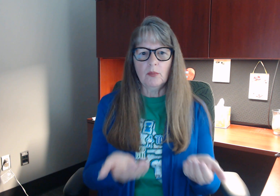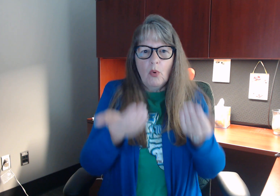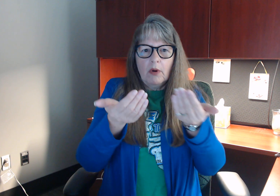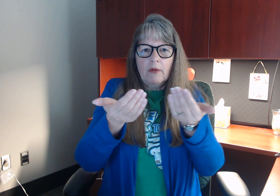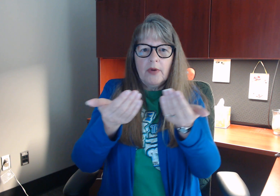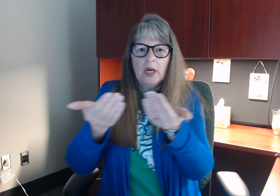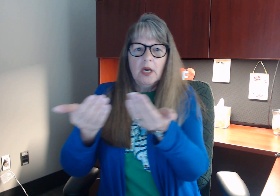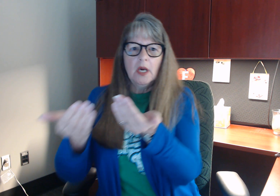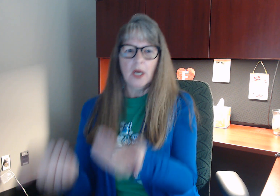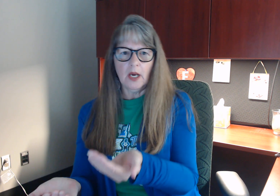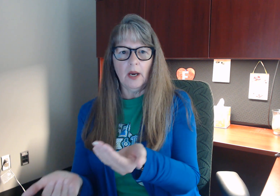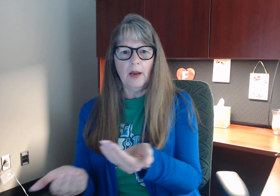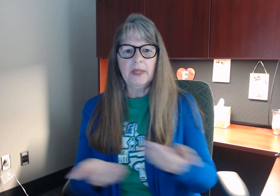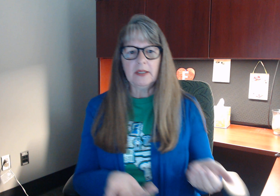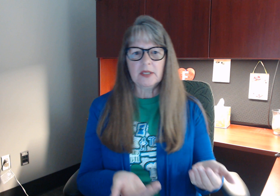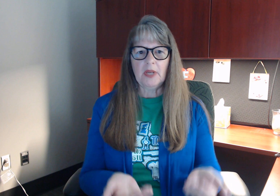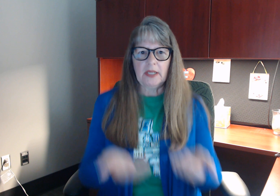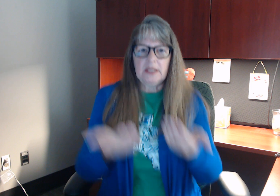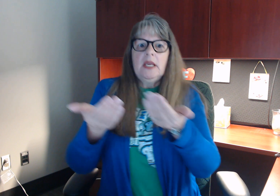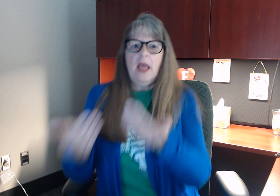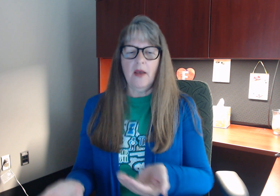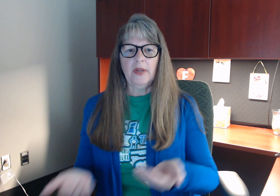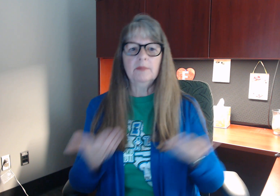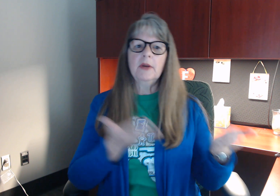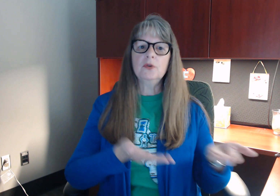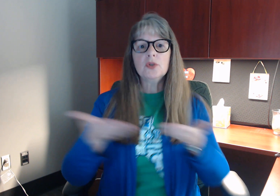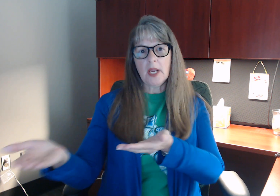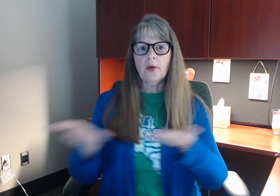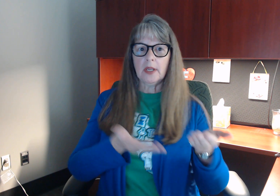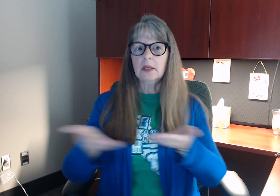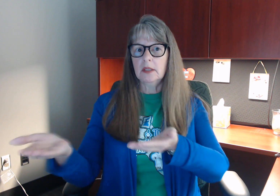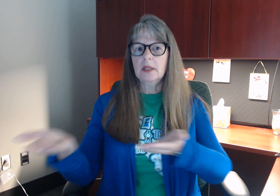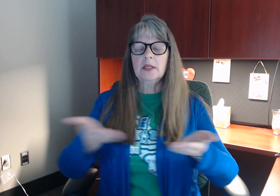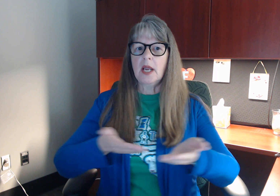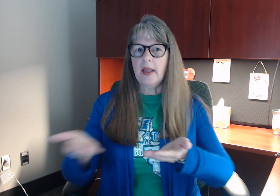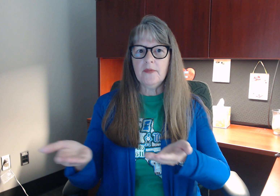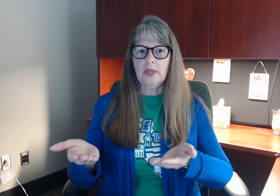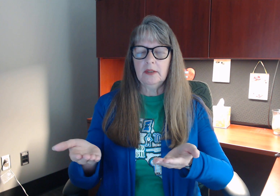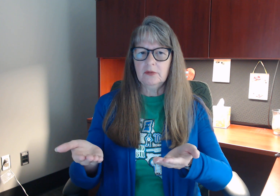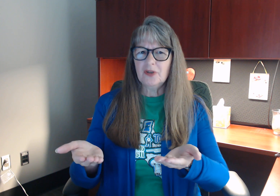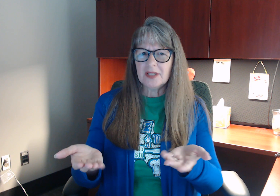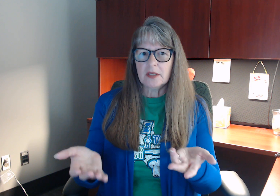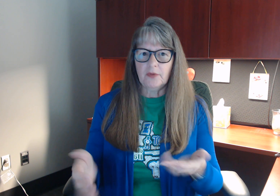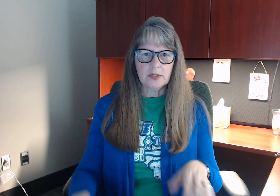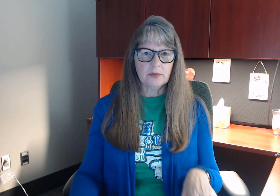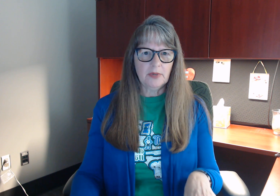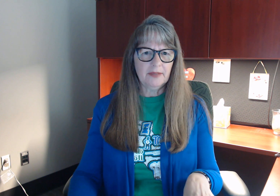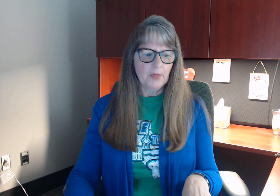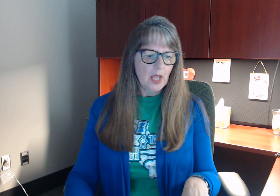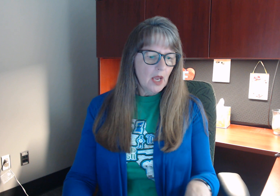more of a big something like it's heavy. But if you just carry it, it's not heavy. You see the difference, right?